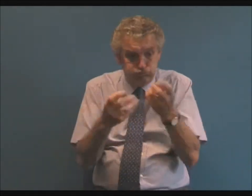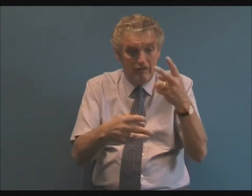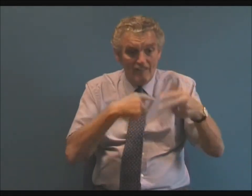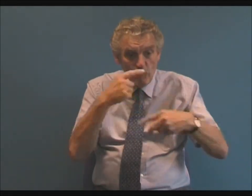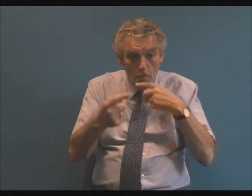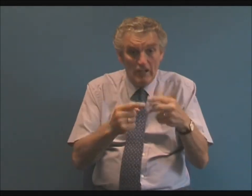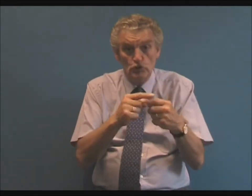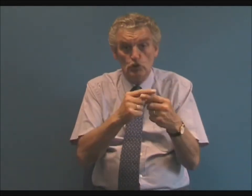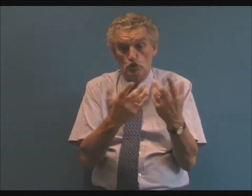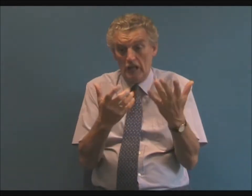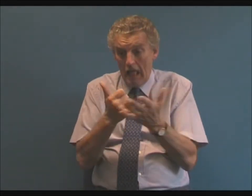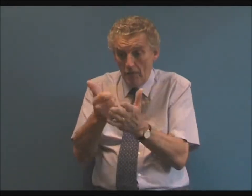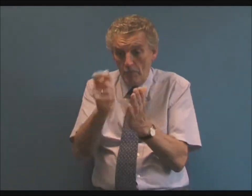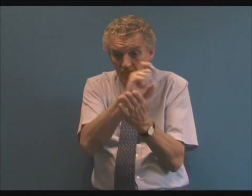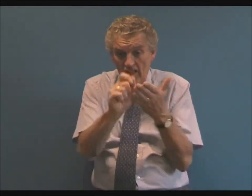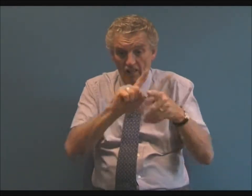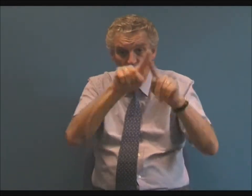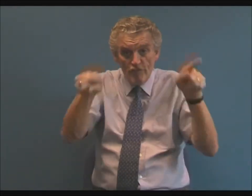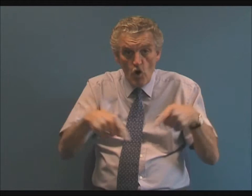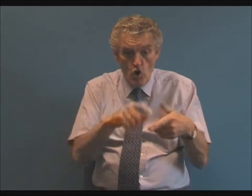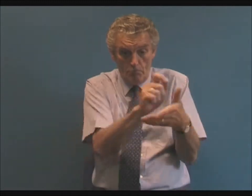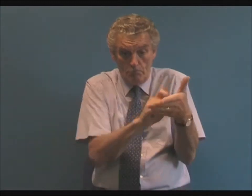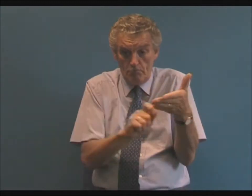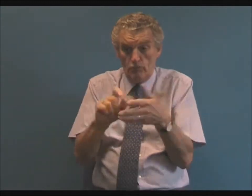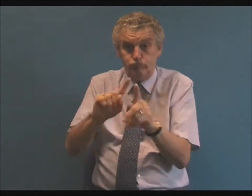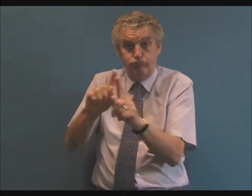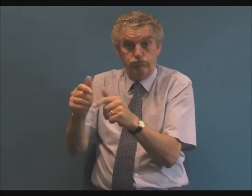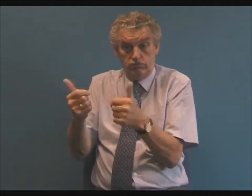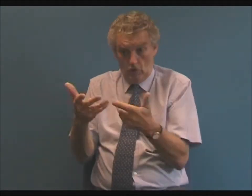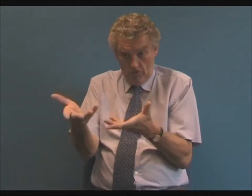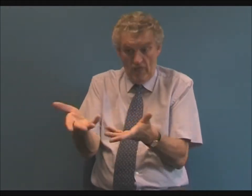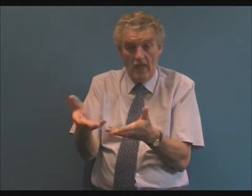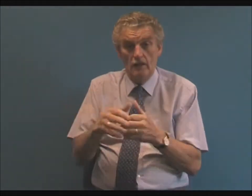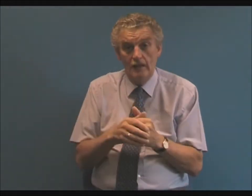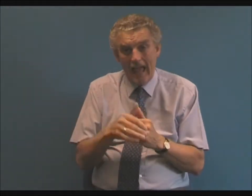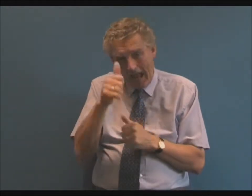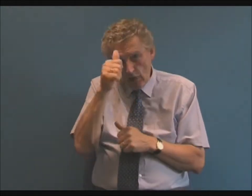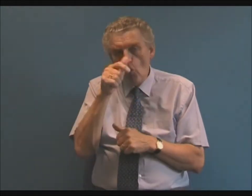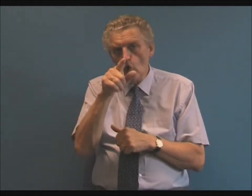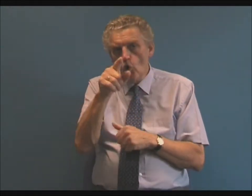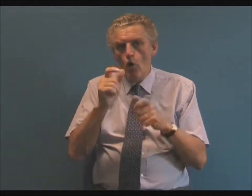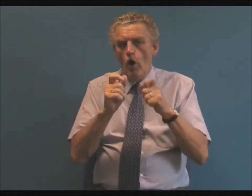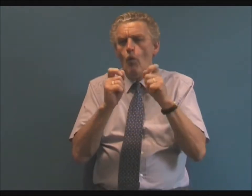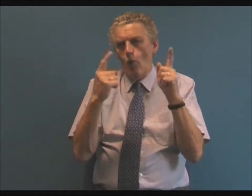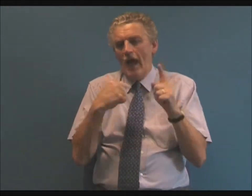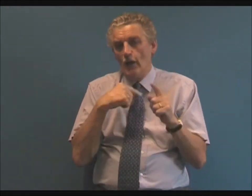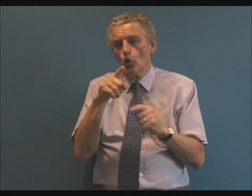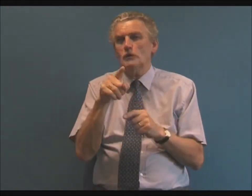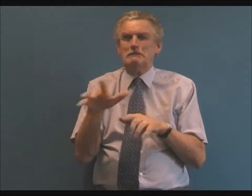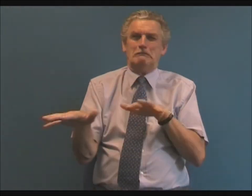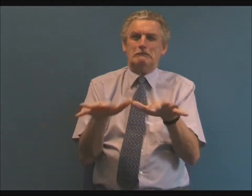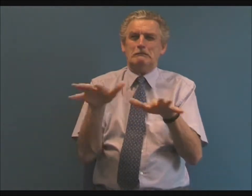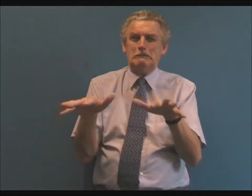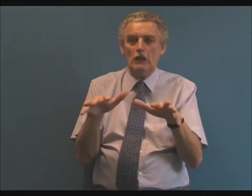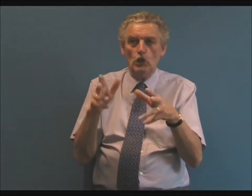and you can give them all the information that they require, helping them to fill the forms in and so on. I know that you're aware that